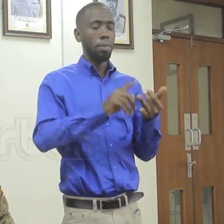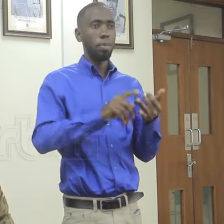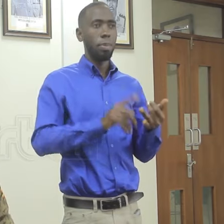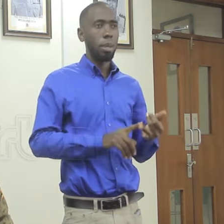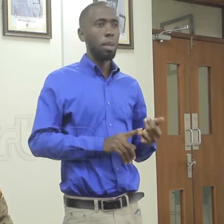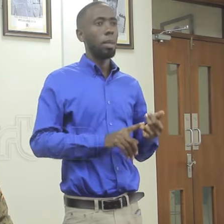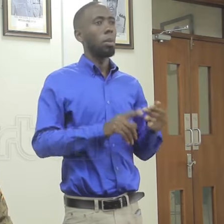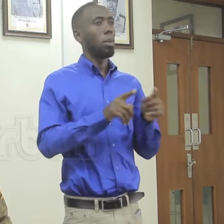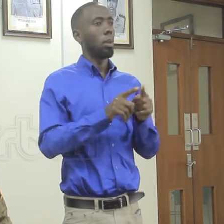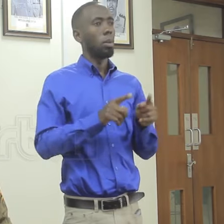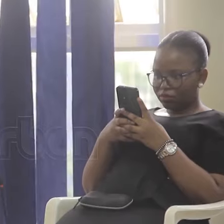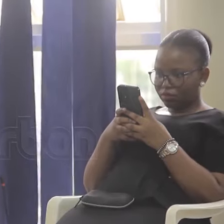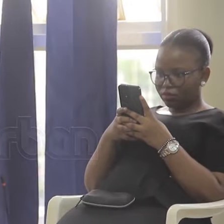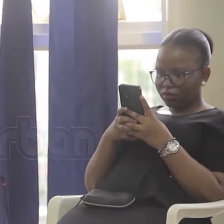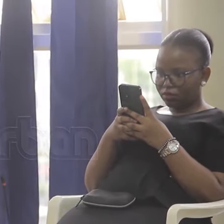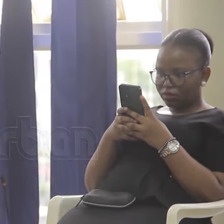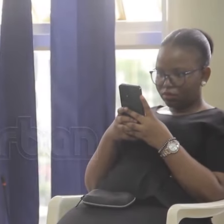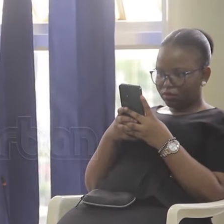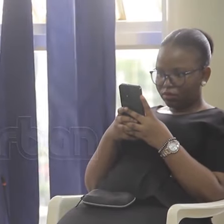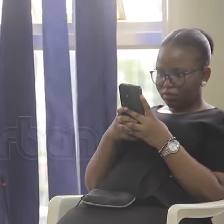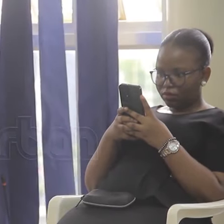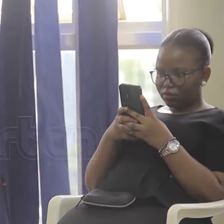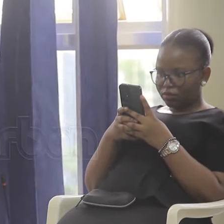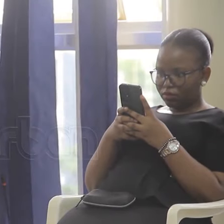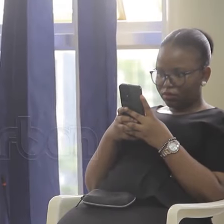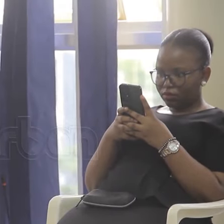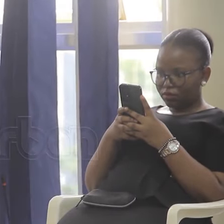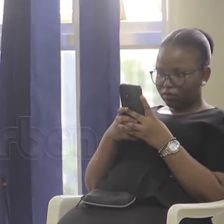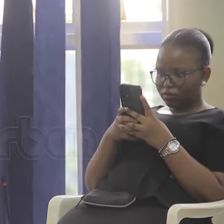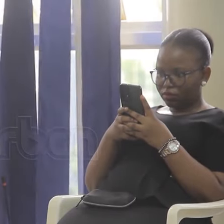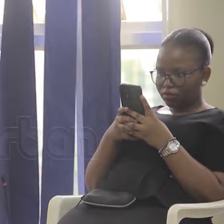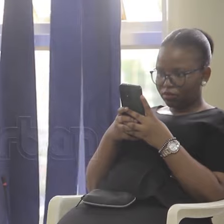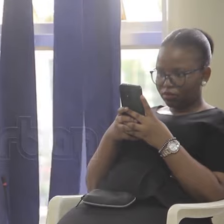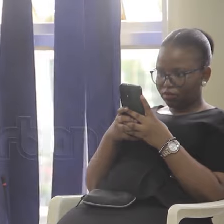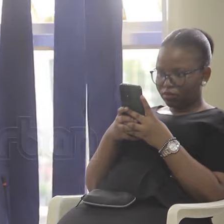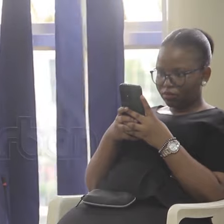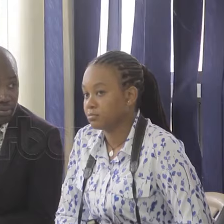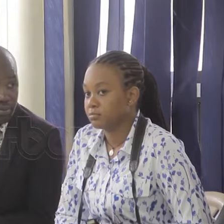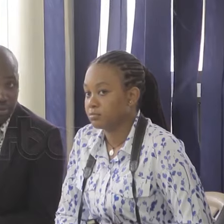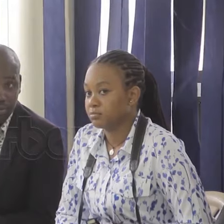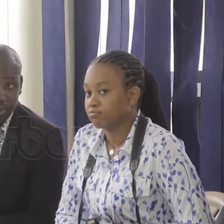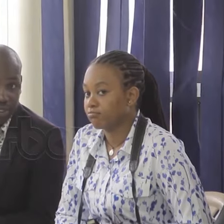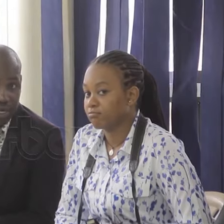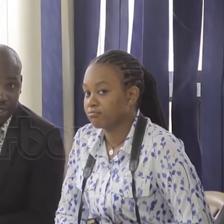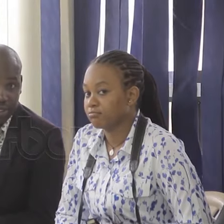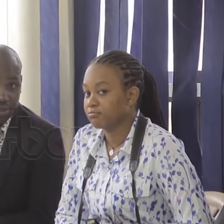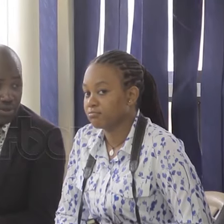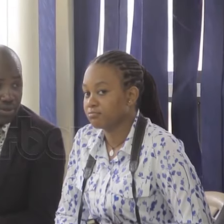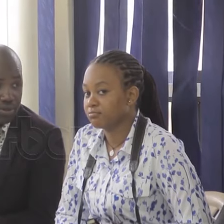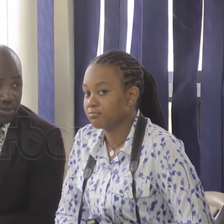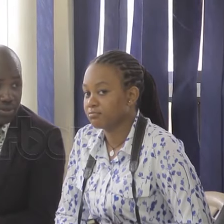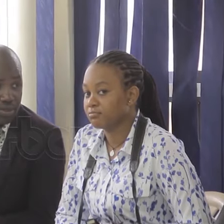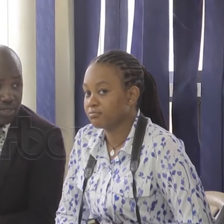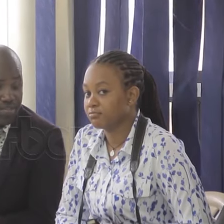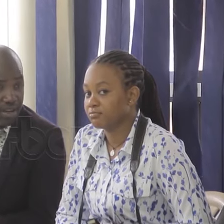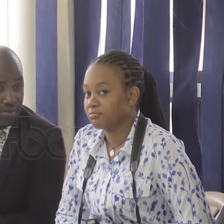had an enduring commitment. The Uganda Police Force is also hunting for a lecturer of Chambogo University who sexually assaulted a